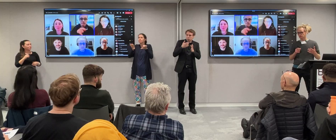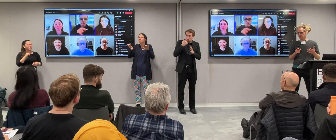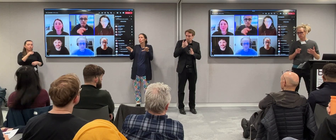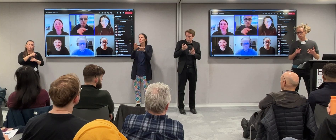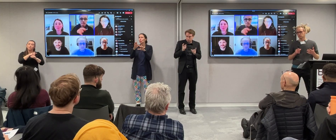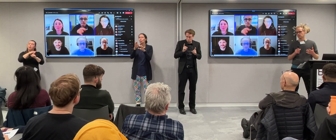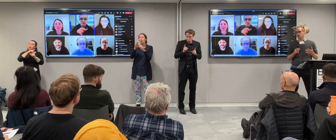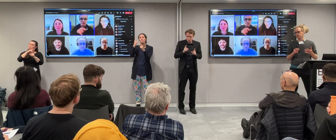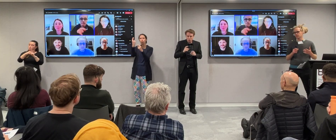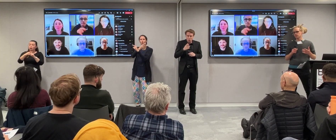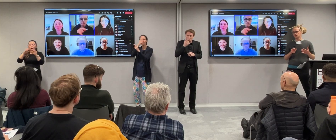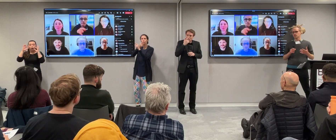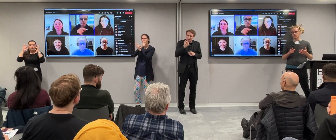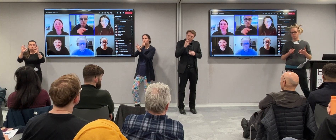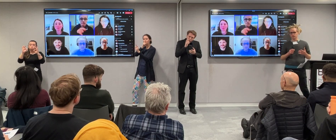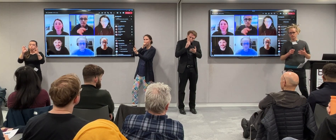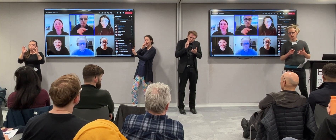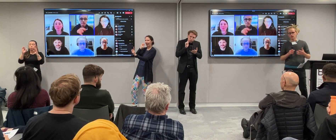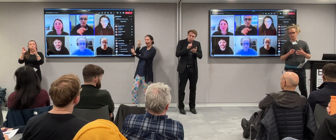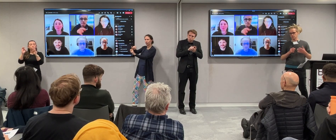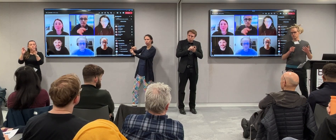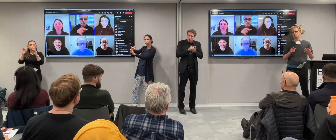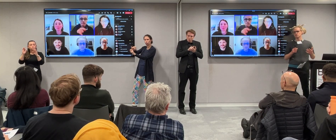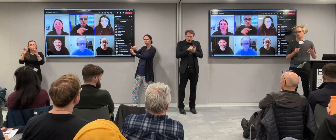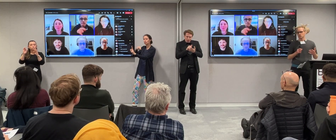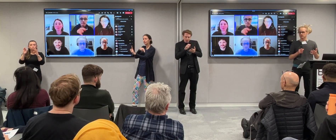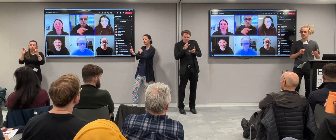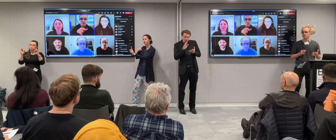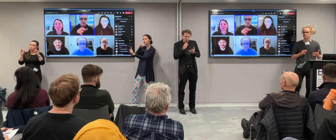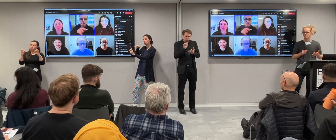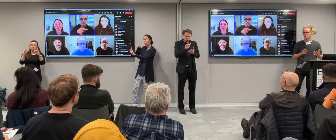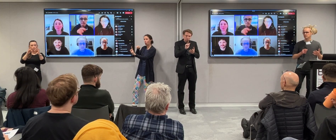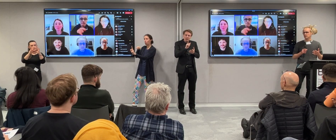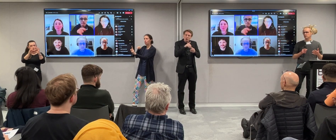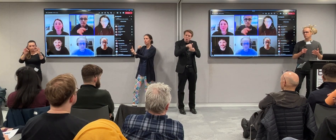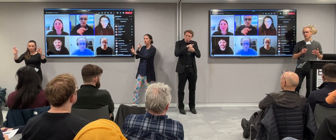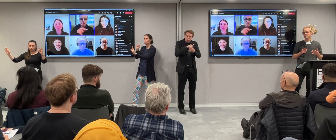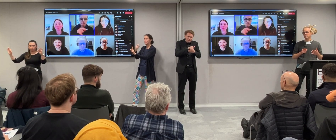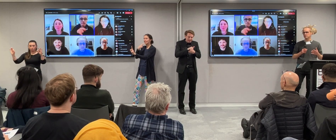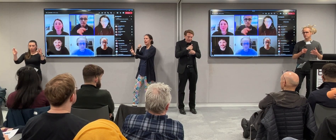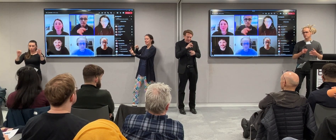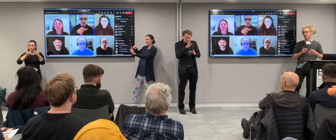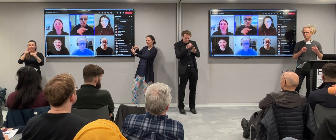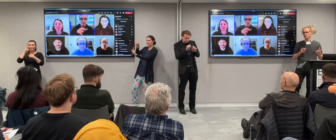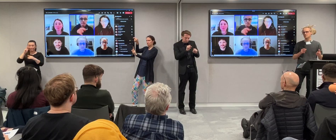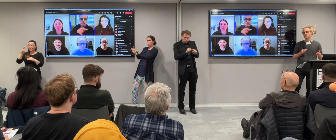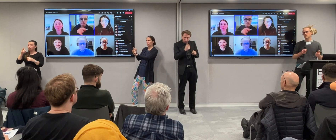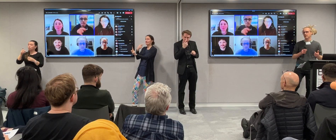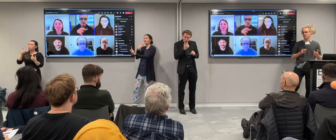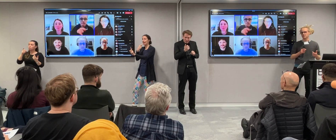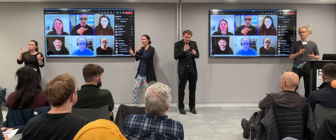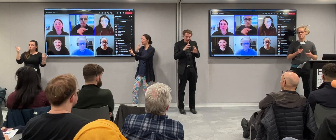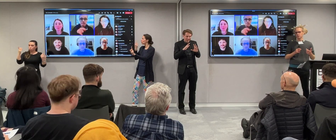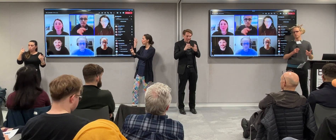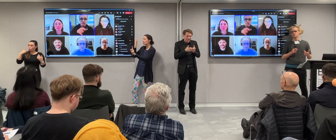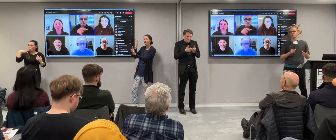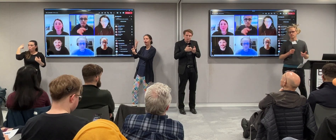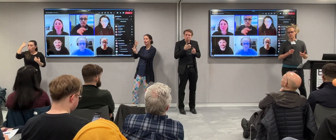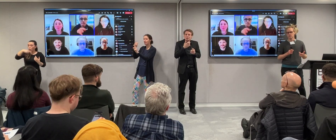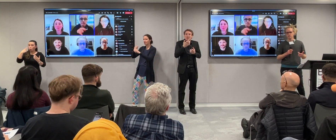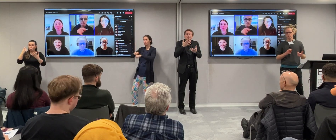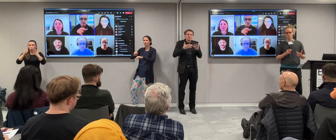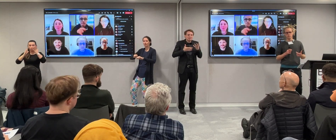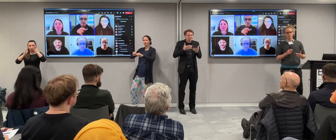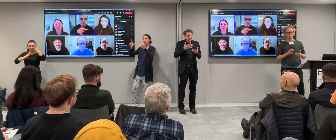proper attribution of the uttered content by actually displaying the name of the